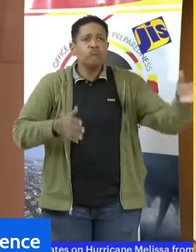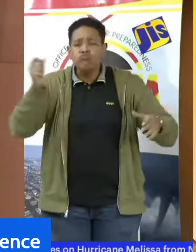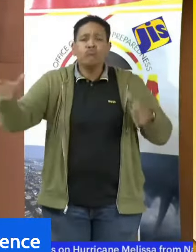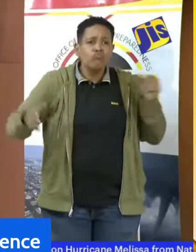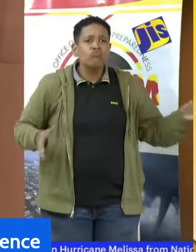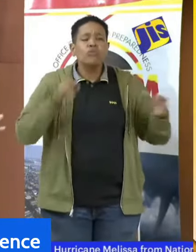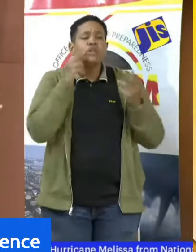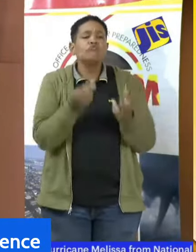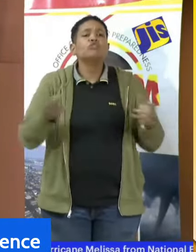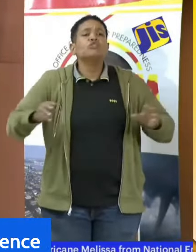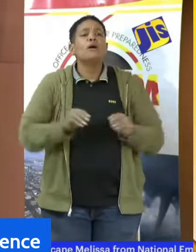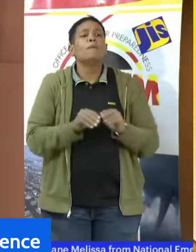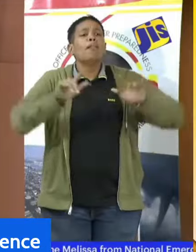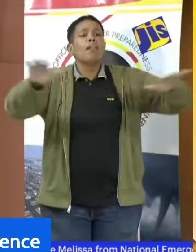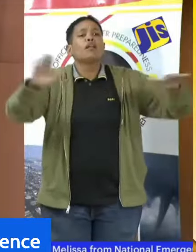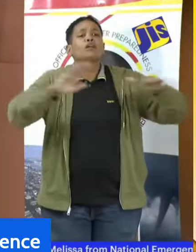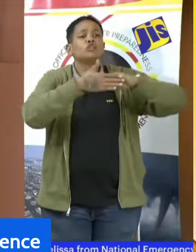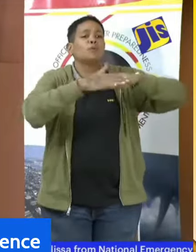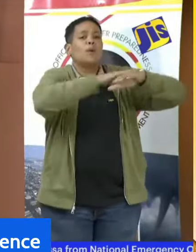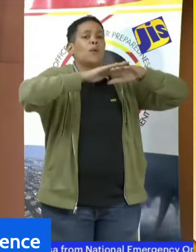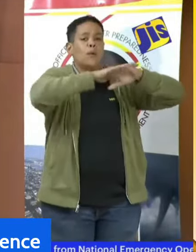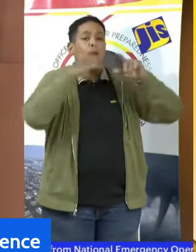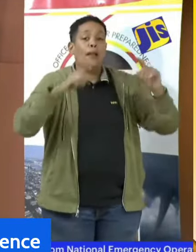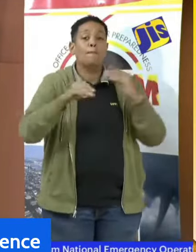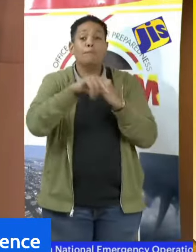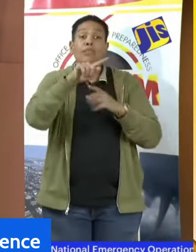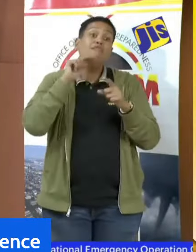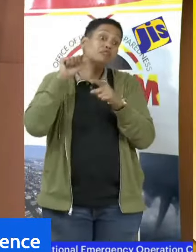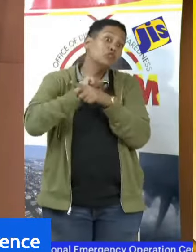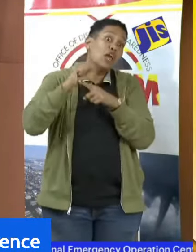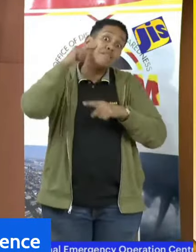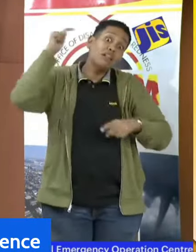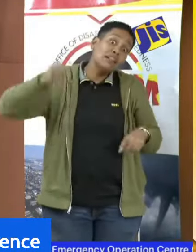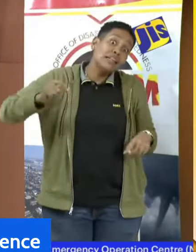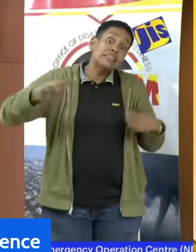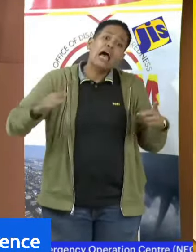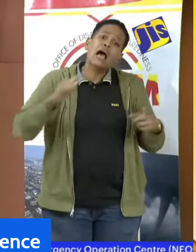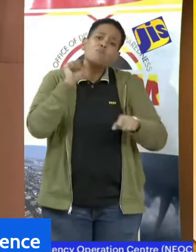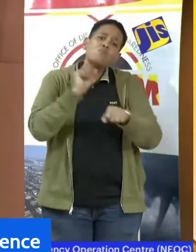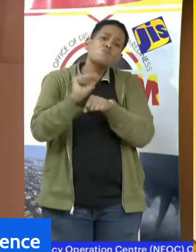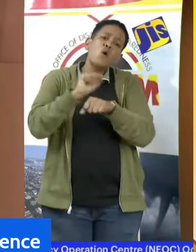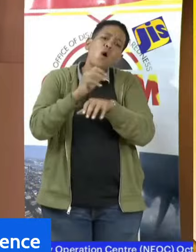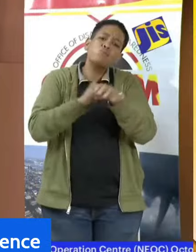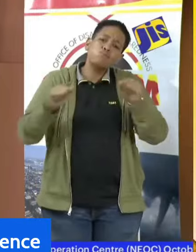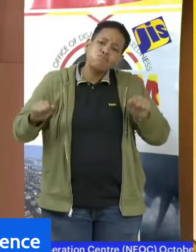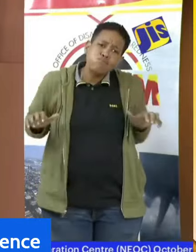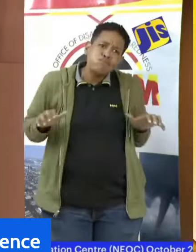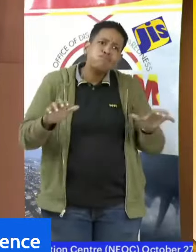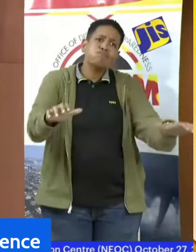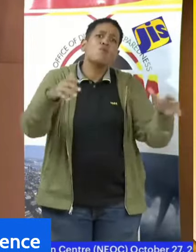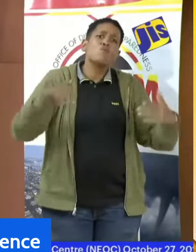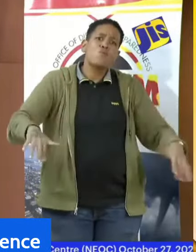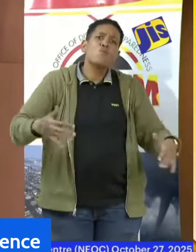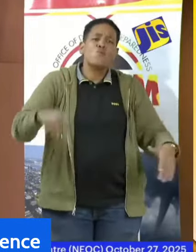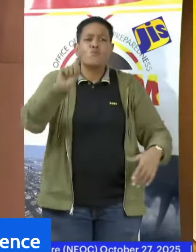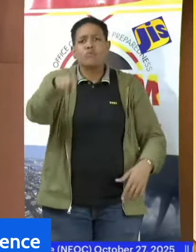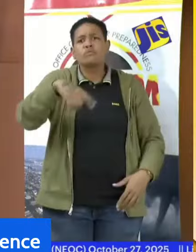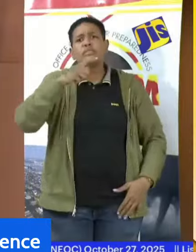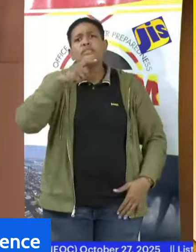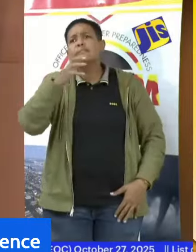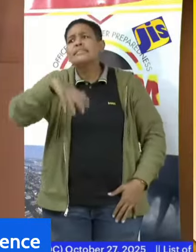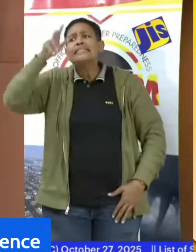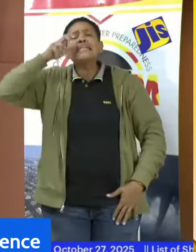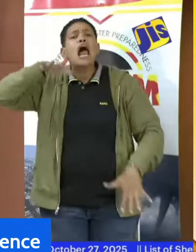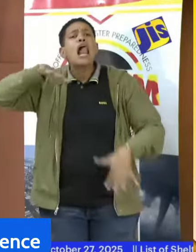resources across the country. They have trained for this. They have worked really hard on this. And so you've been hearing a lot from